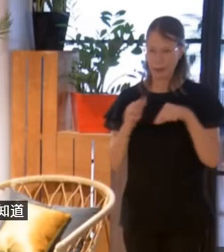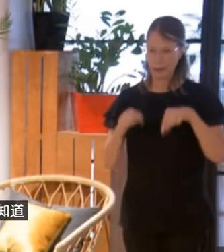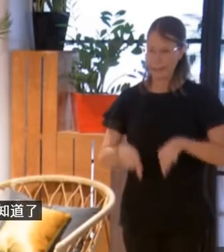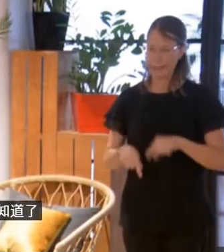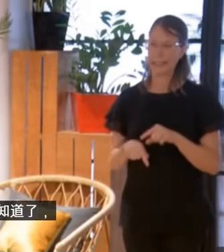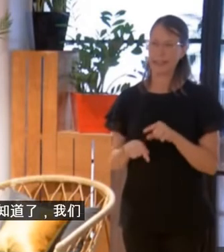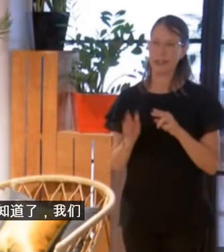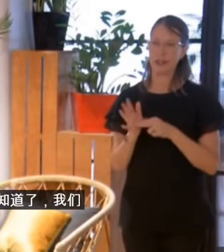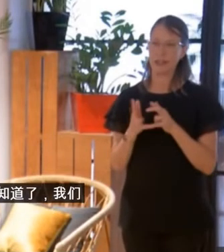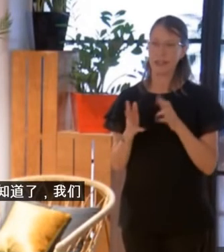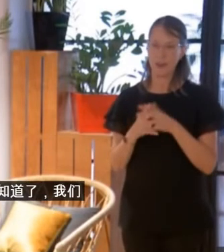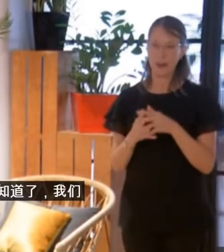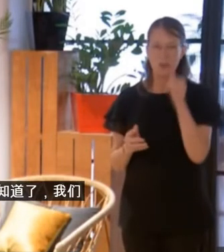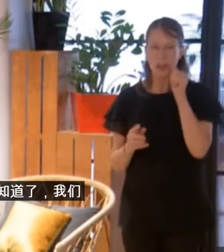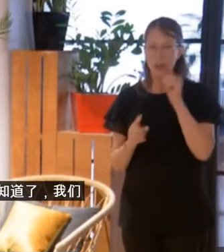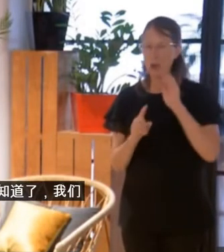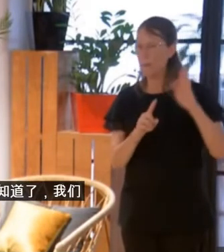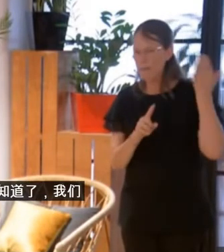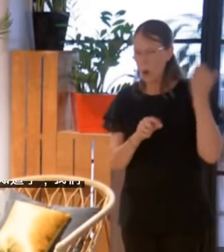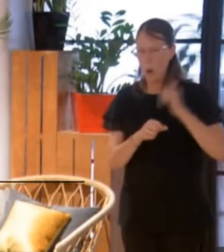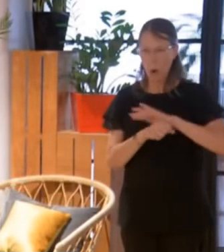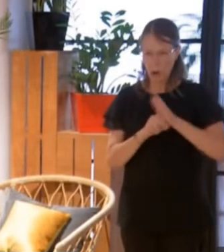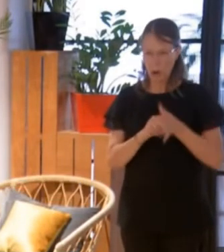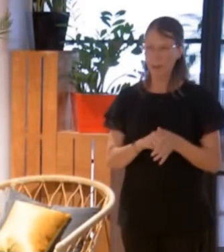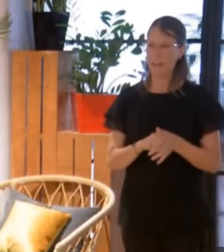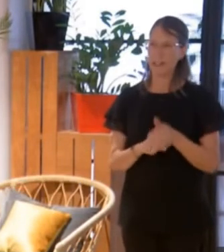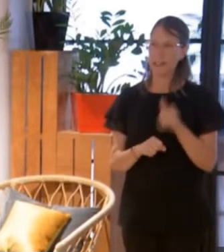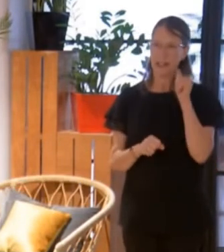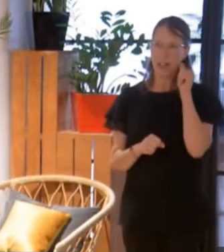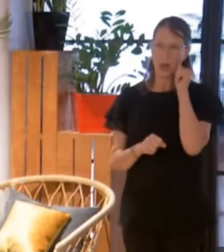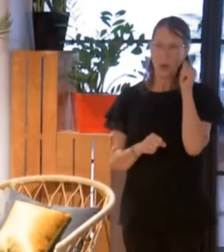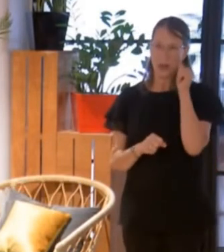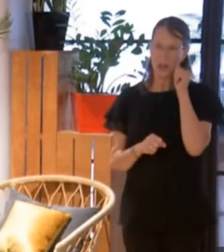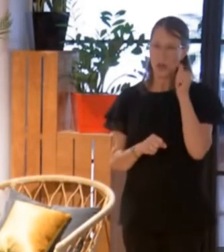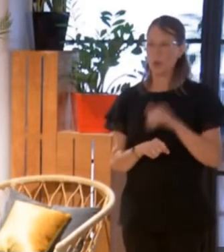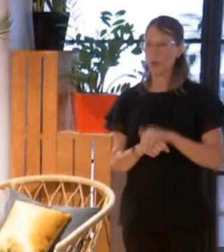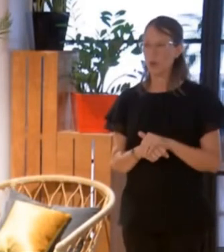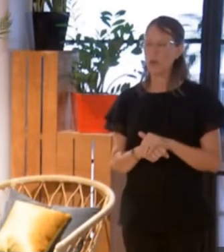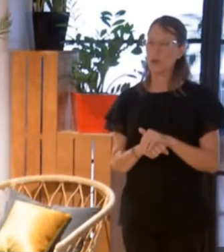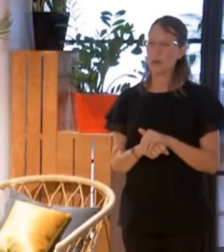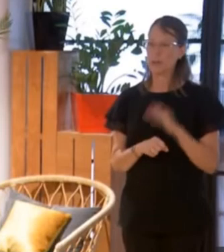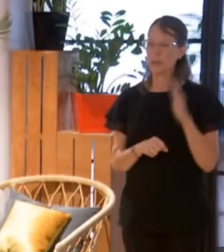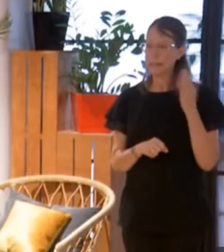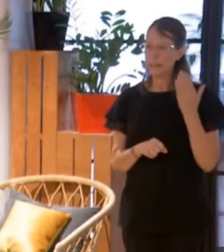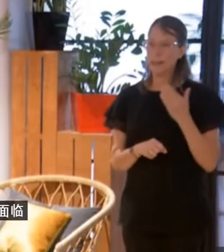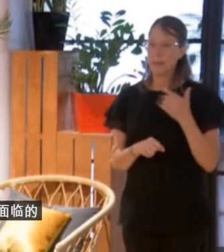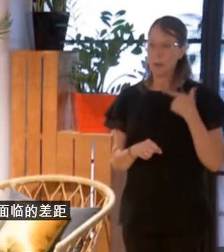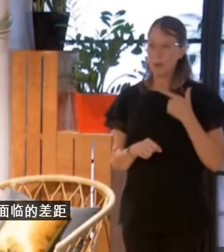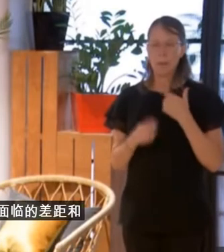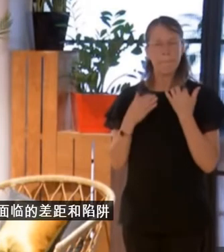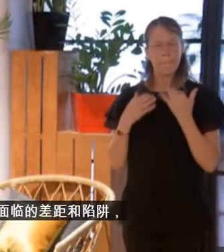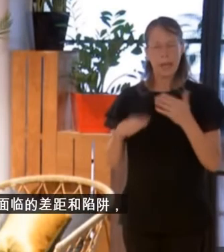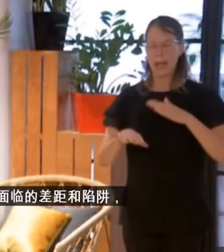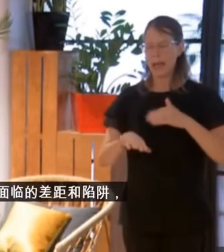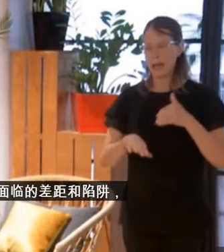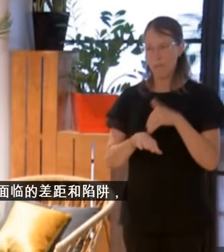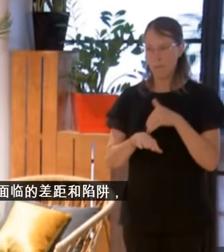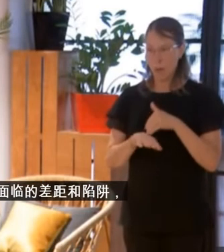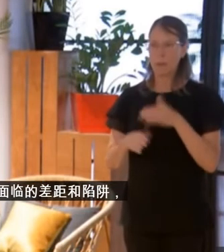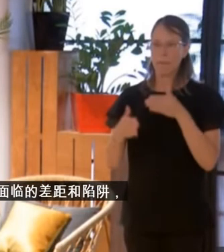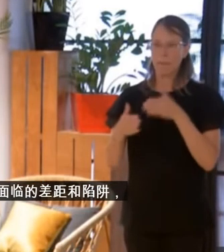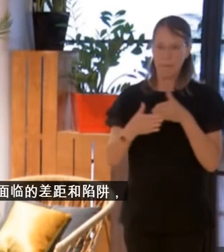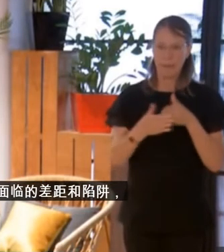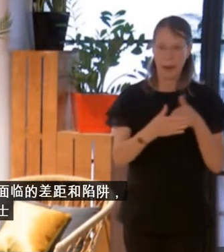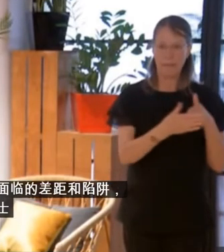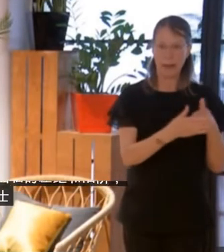COVID, and we knew about it through what we like to call, and the academics call, the gaps and traps that women face across the country, and particularly